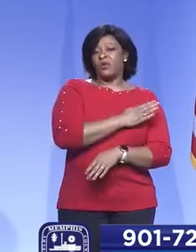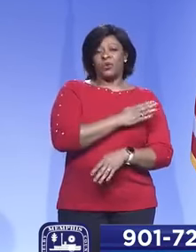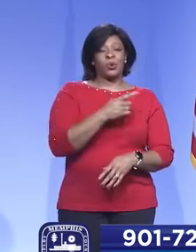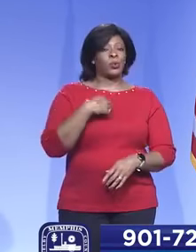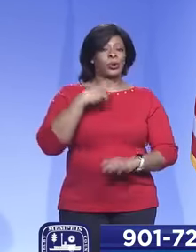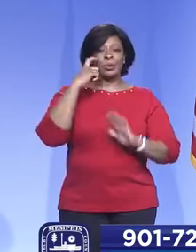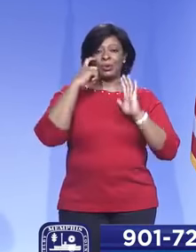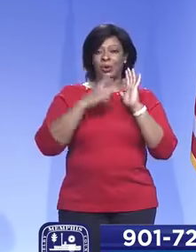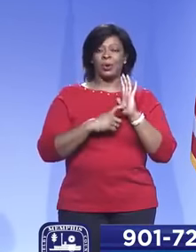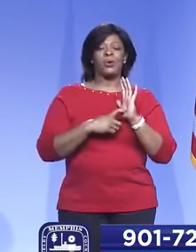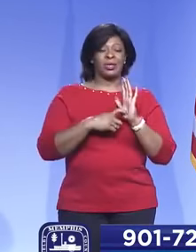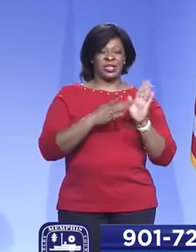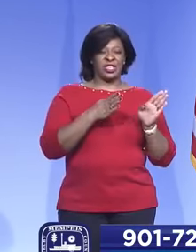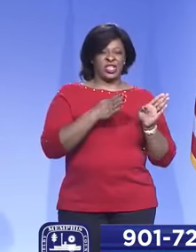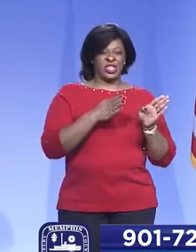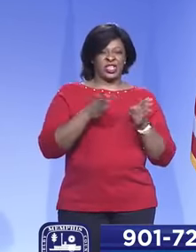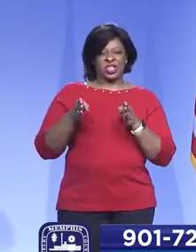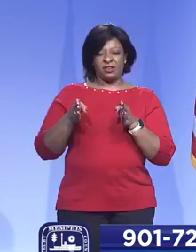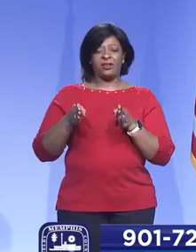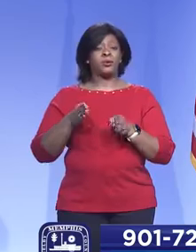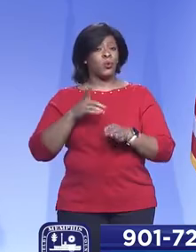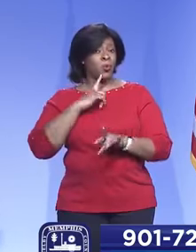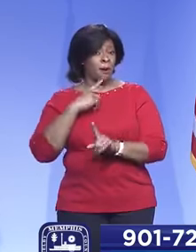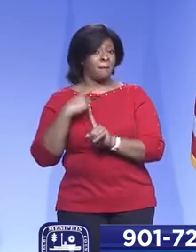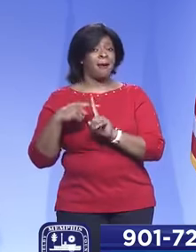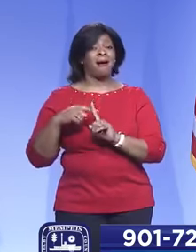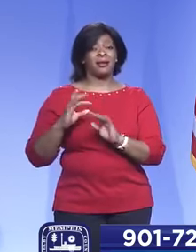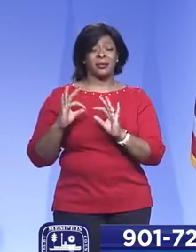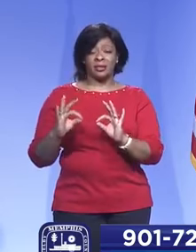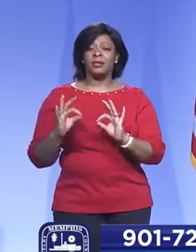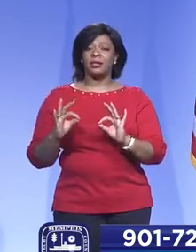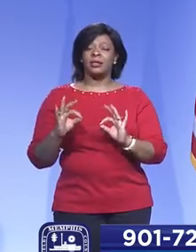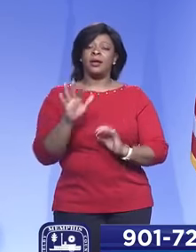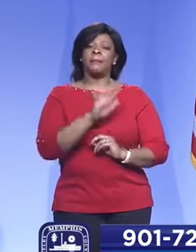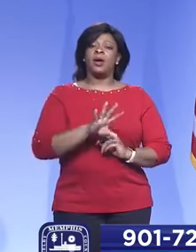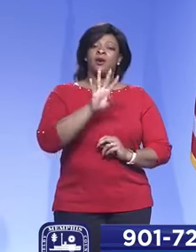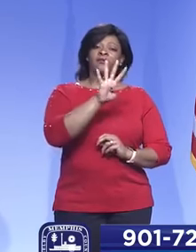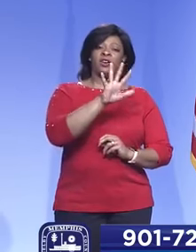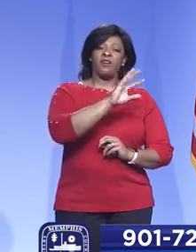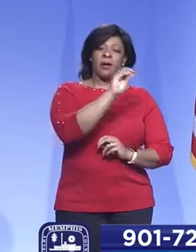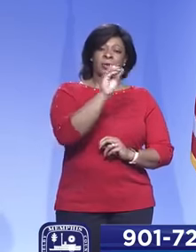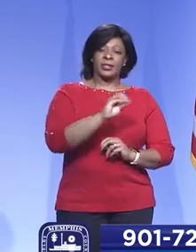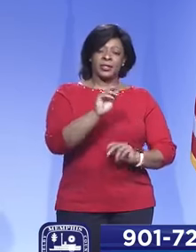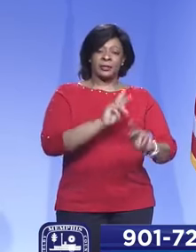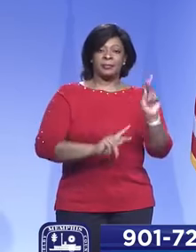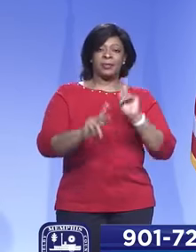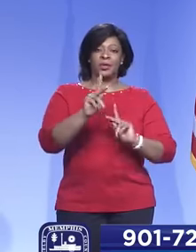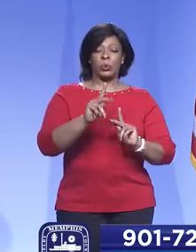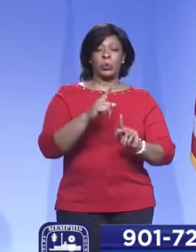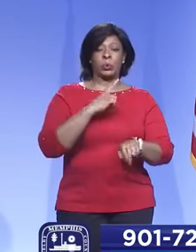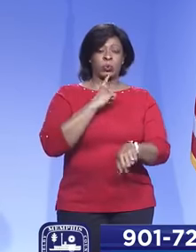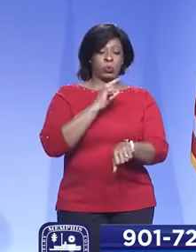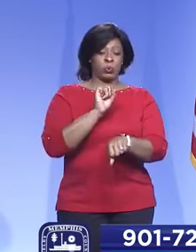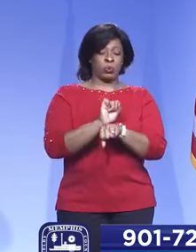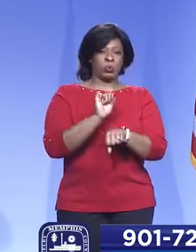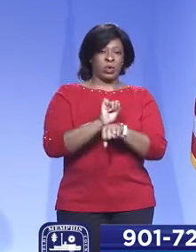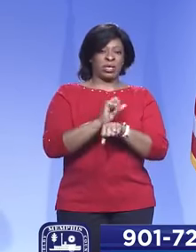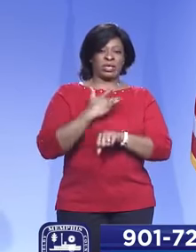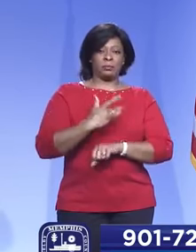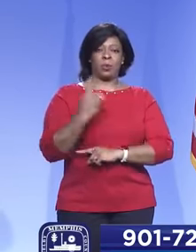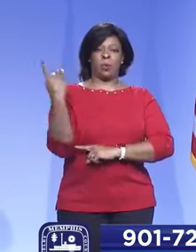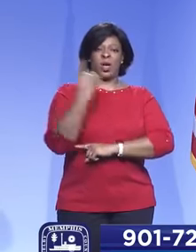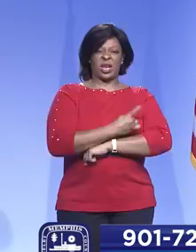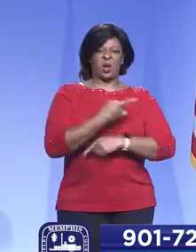seen a little bit of a shift, which is really positive. So about 45% of people worked about 1